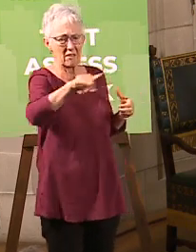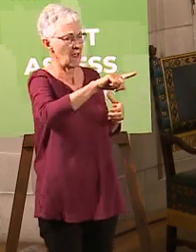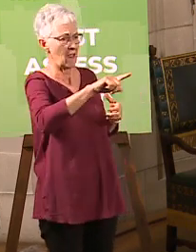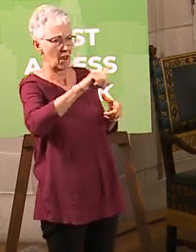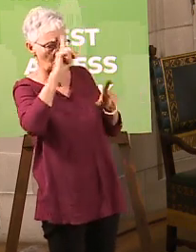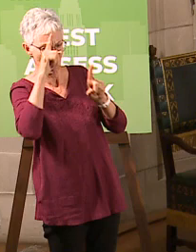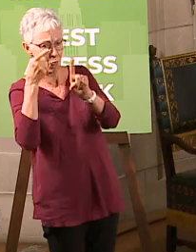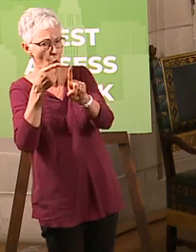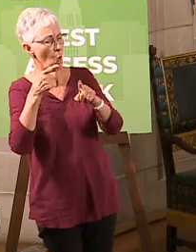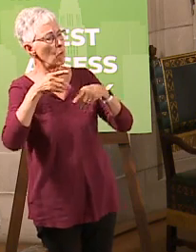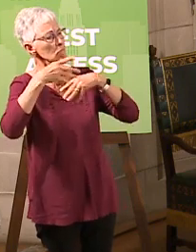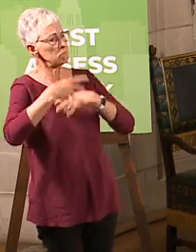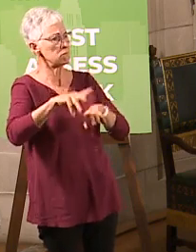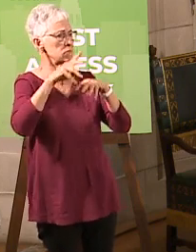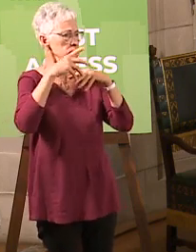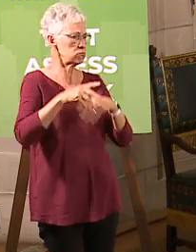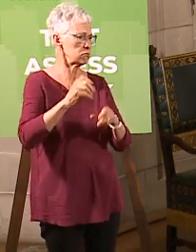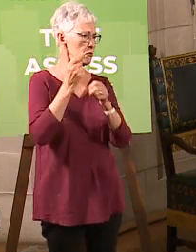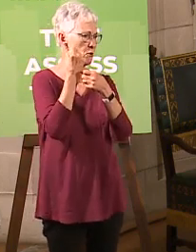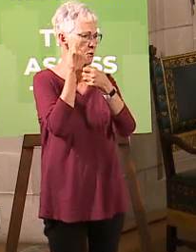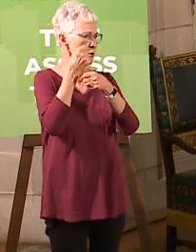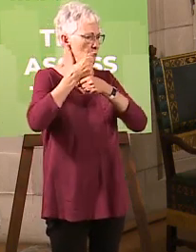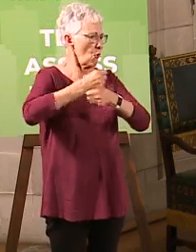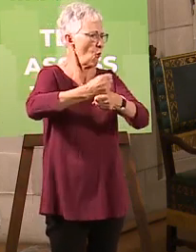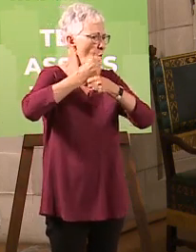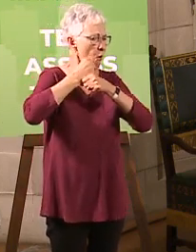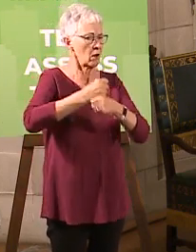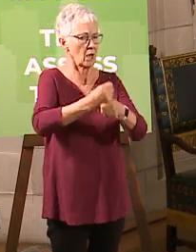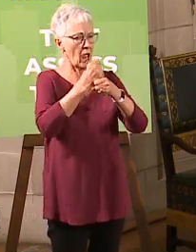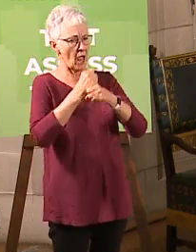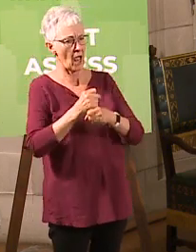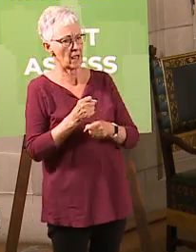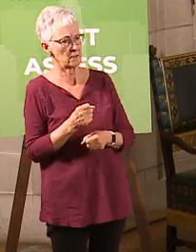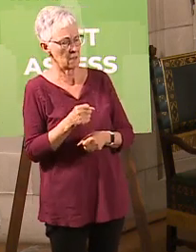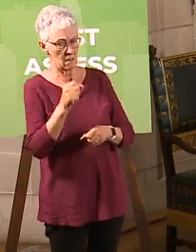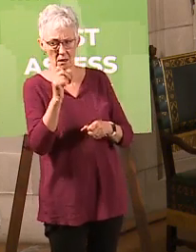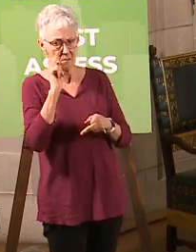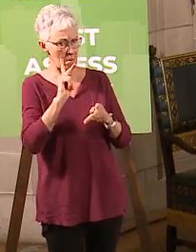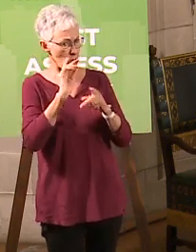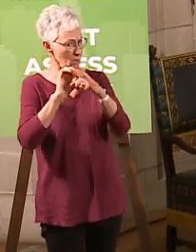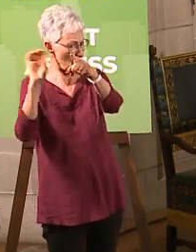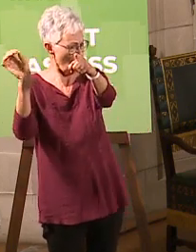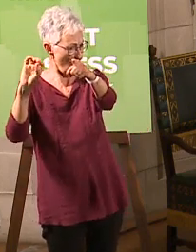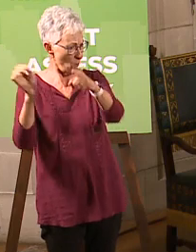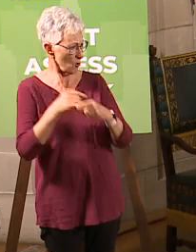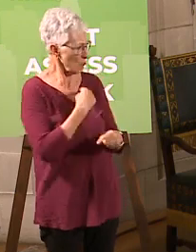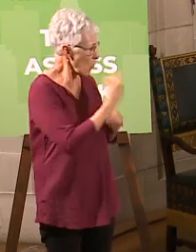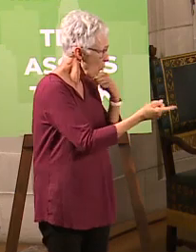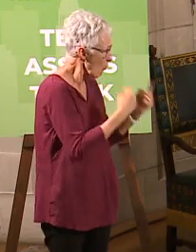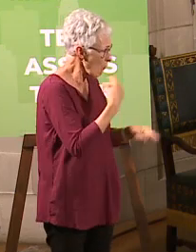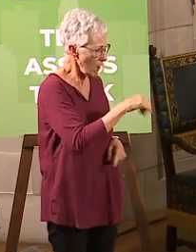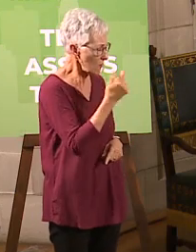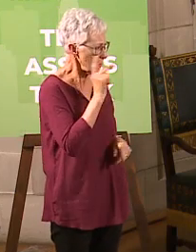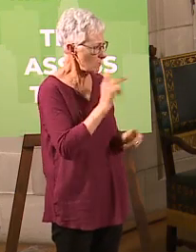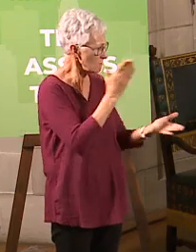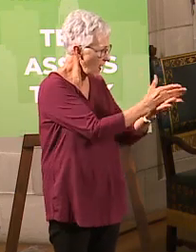an emergency. It's a pandemic emergency. And I know this has been inconvenient for a lot of people. But we have to make sure that we're